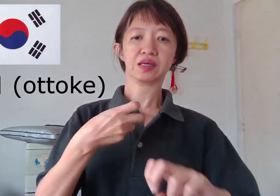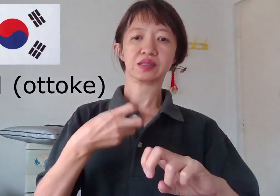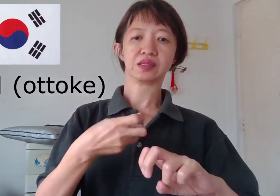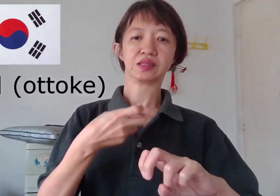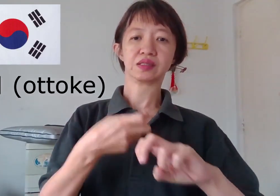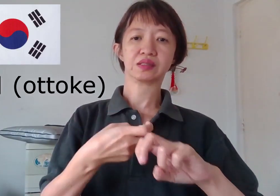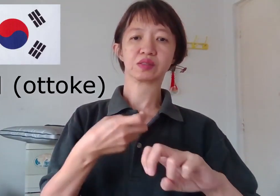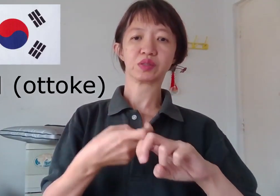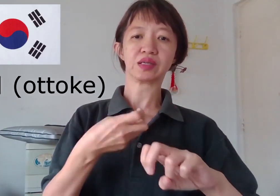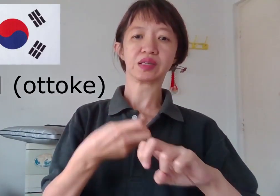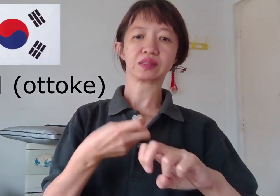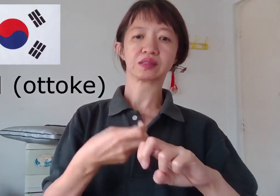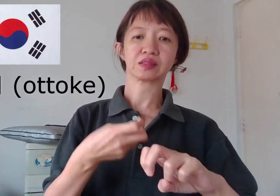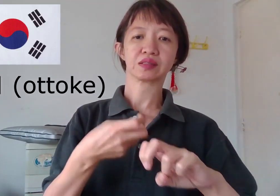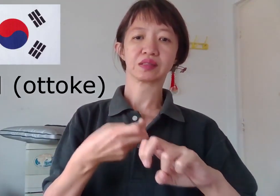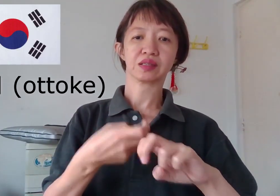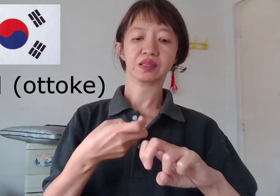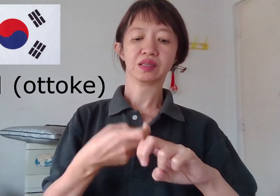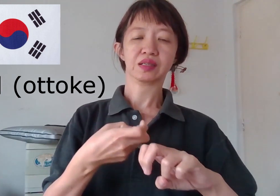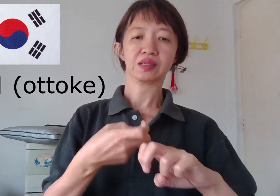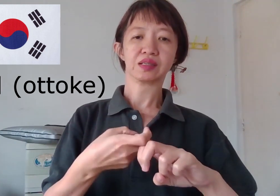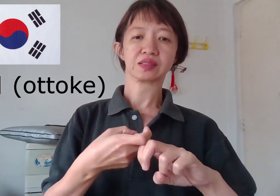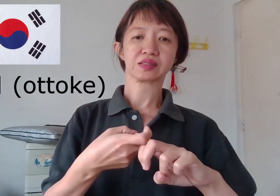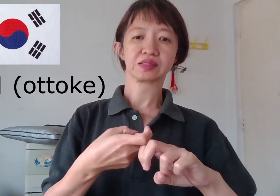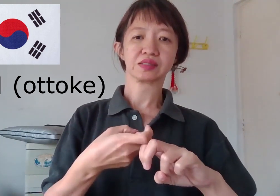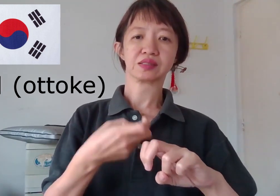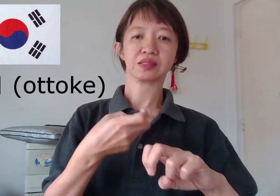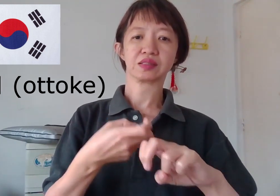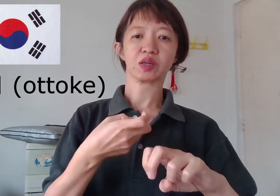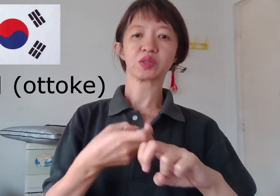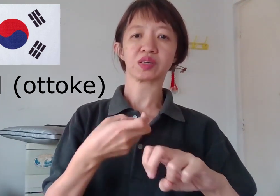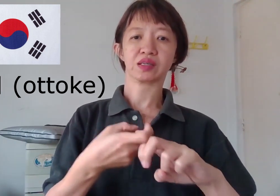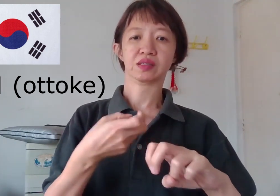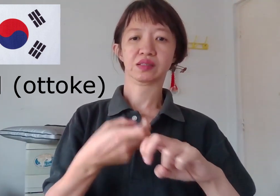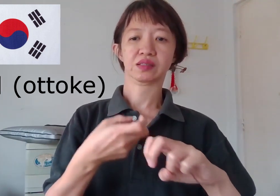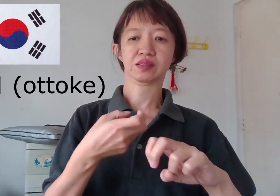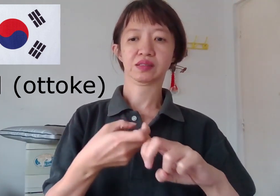Then in Korean, it's this, ottoke.